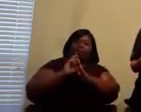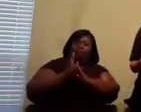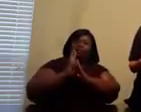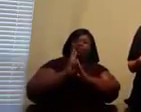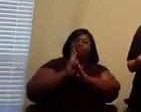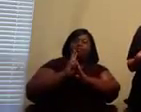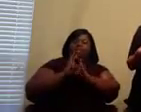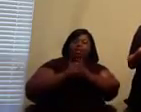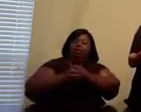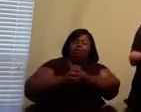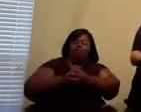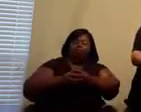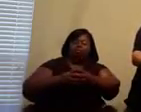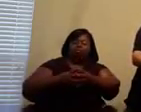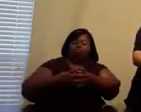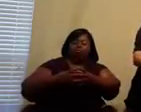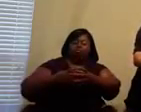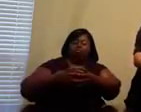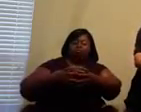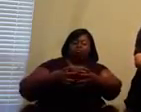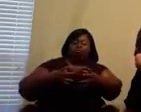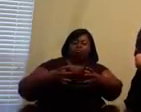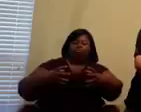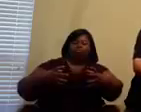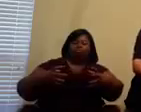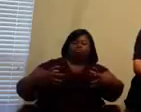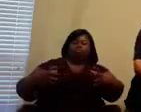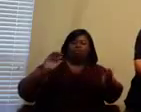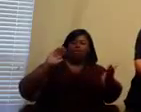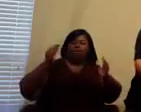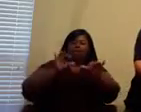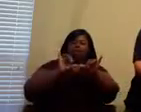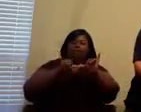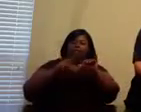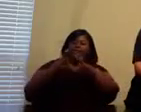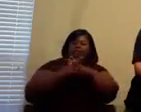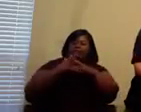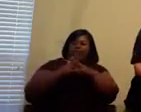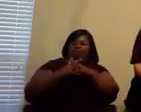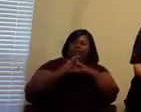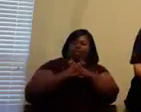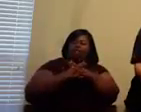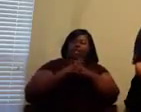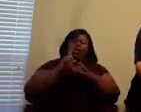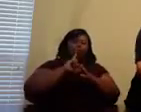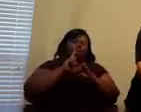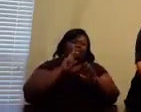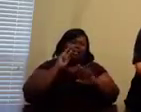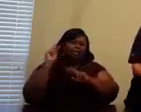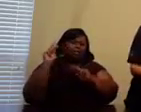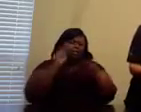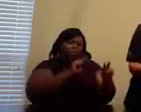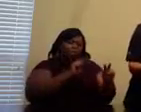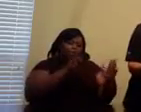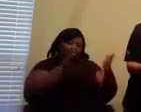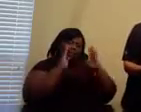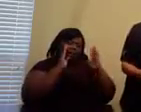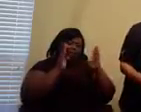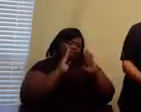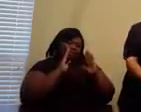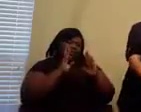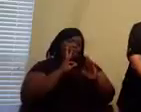going to put this in the cup that has the most water. And if you pay attention to it, you'll see that all it does is